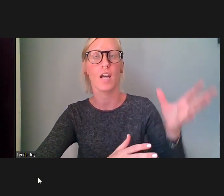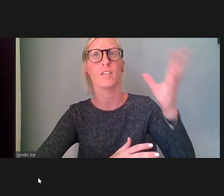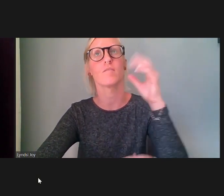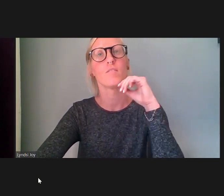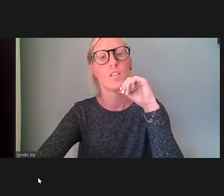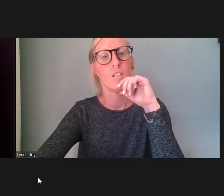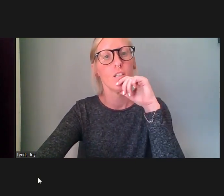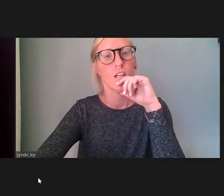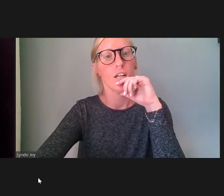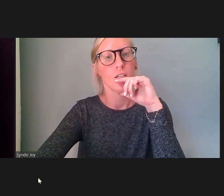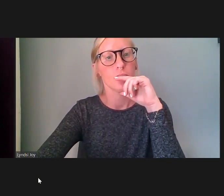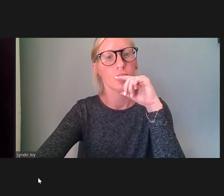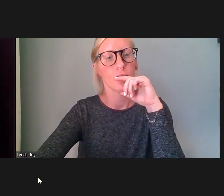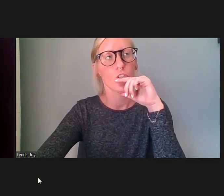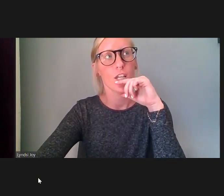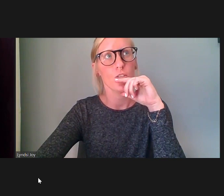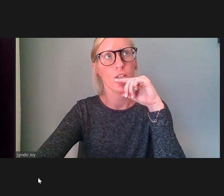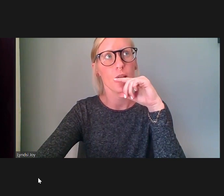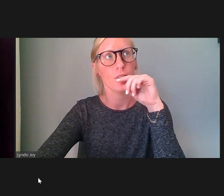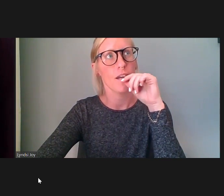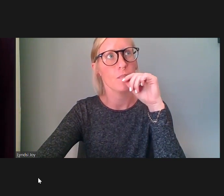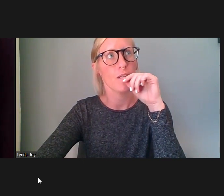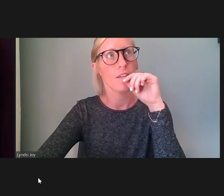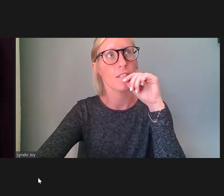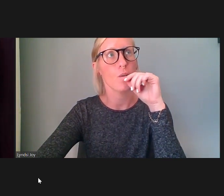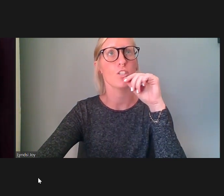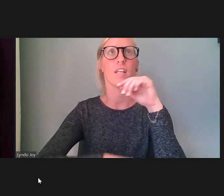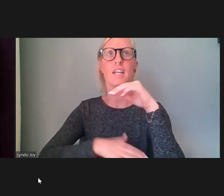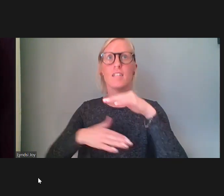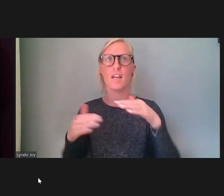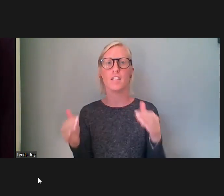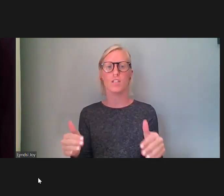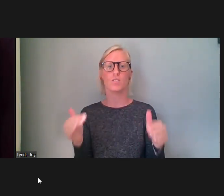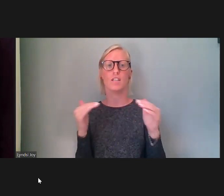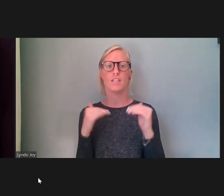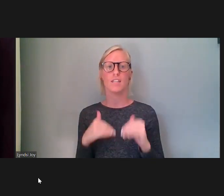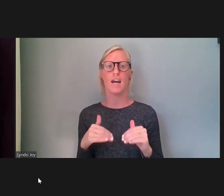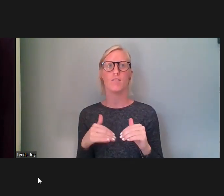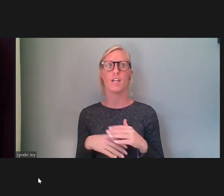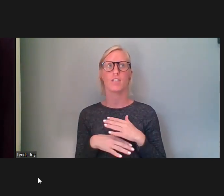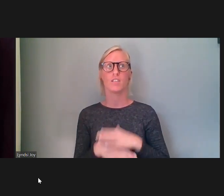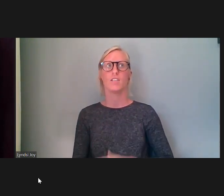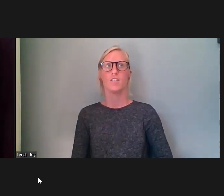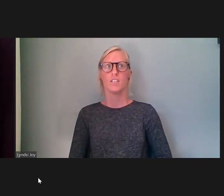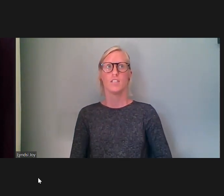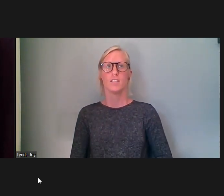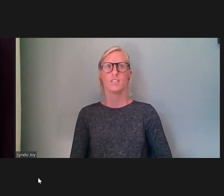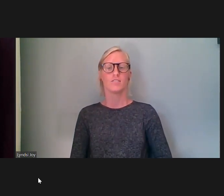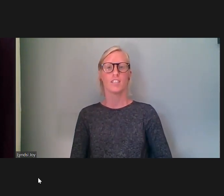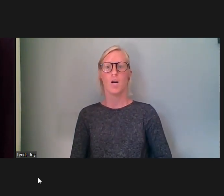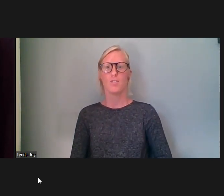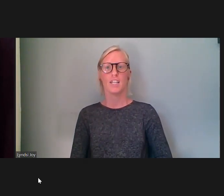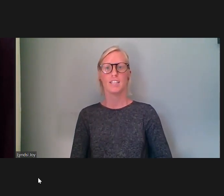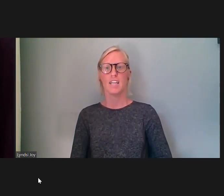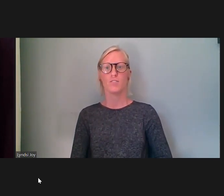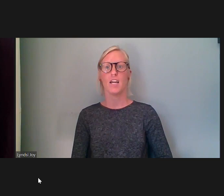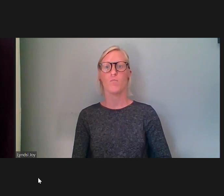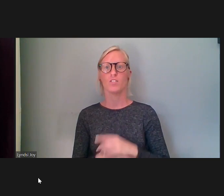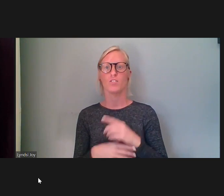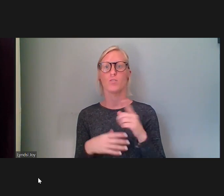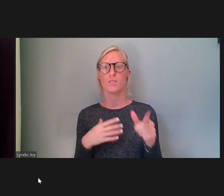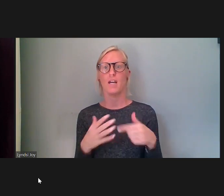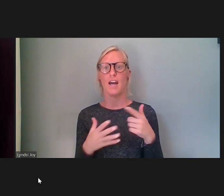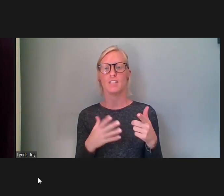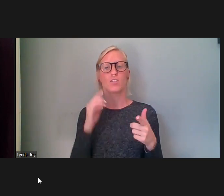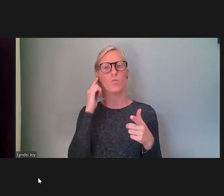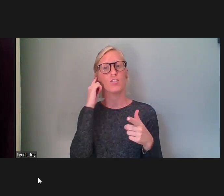it, so I kind of try to do the same side. But I think that was good, and I think it was nice to have like the couple second downtime